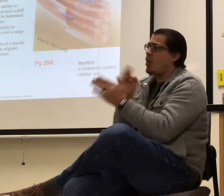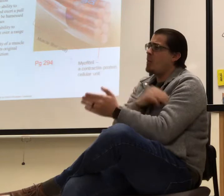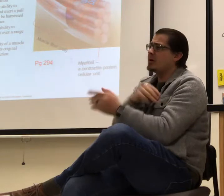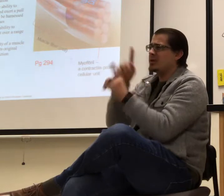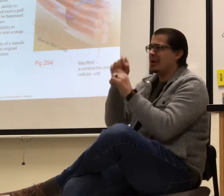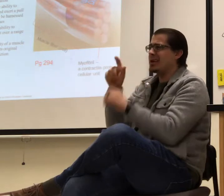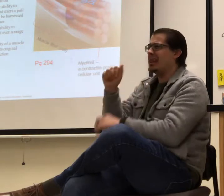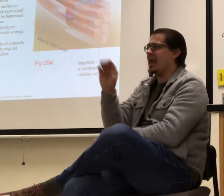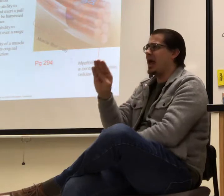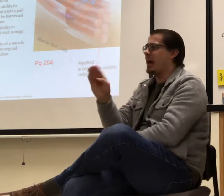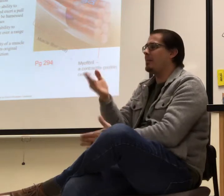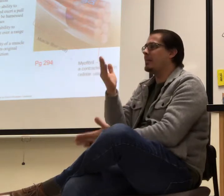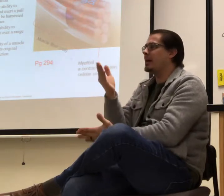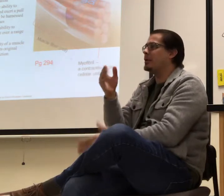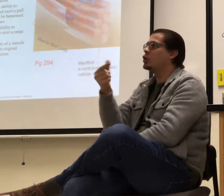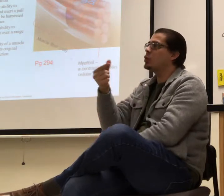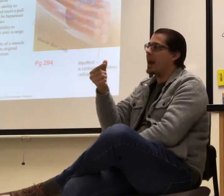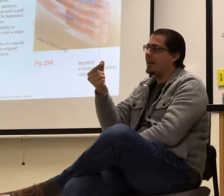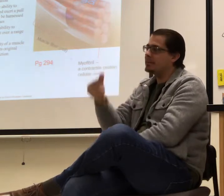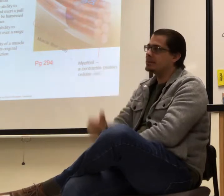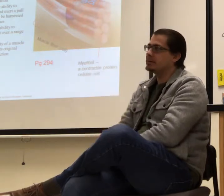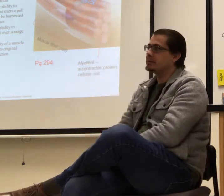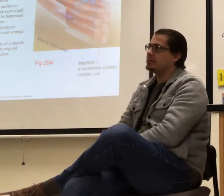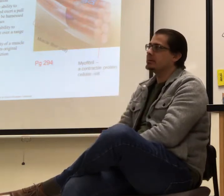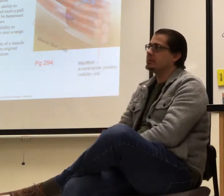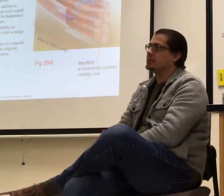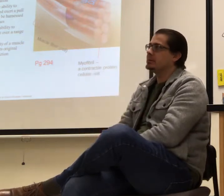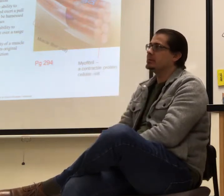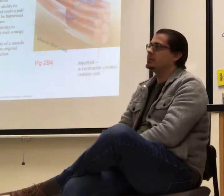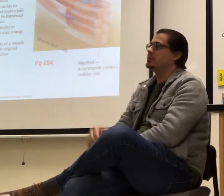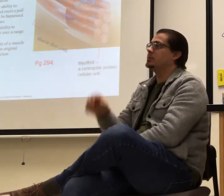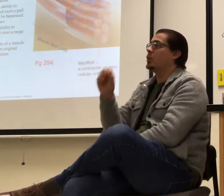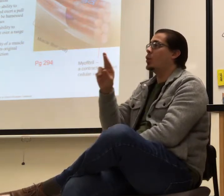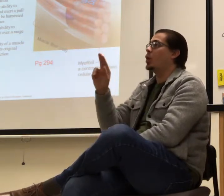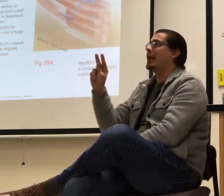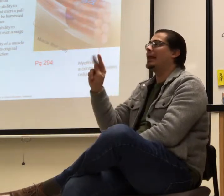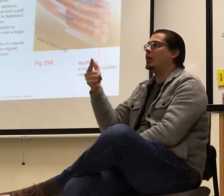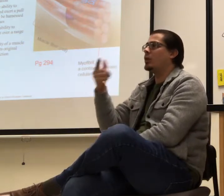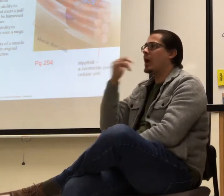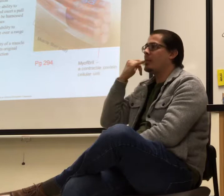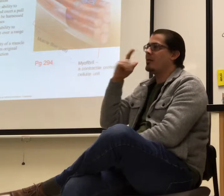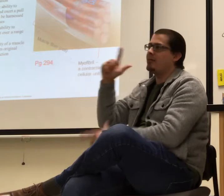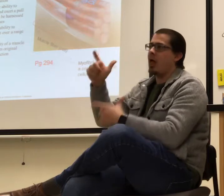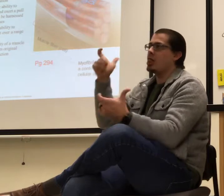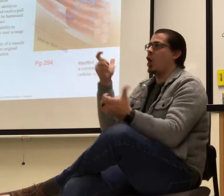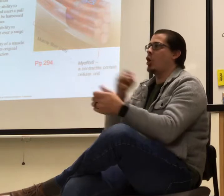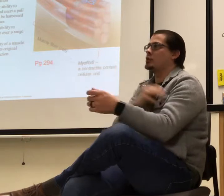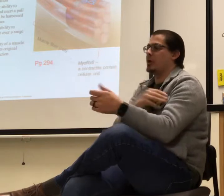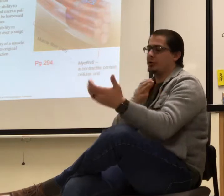lab, is probably going to be grams, or kilograms if it's a larger muscle.